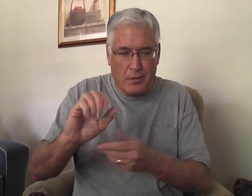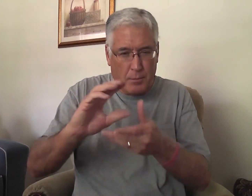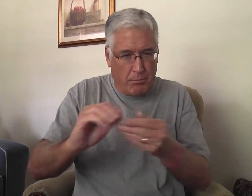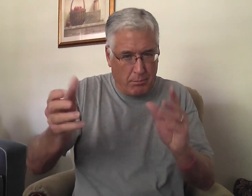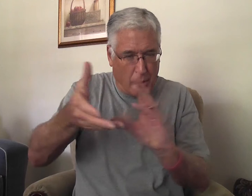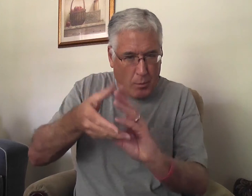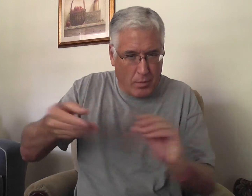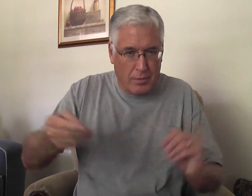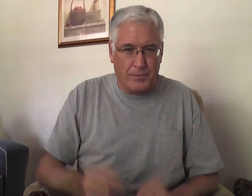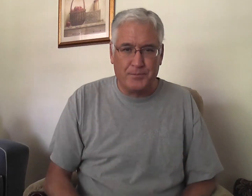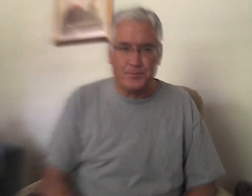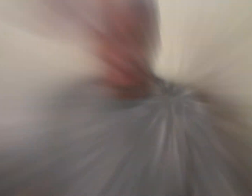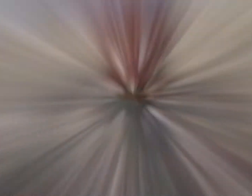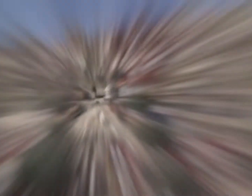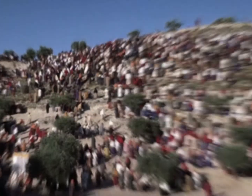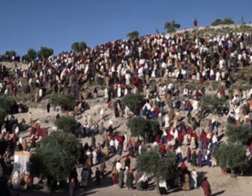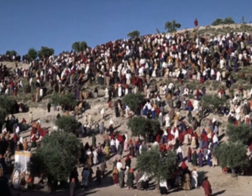in parables, stories.